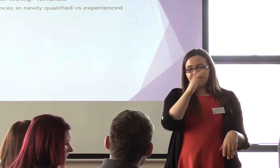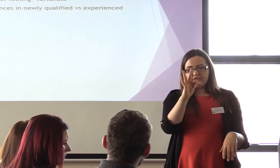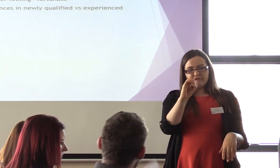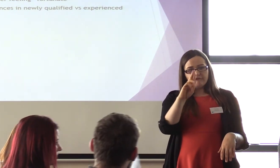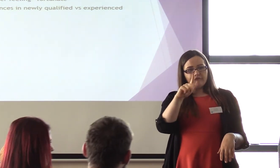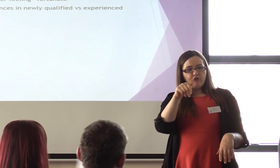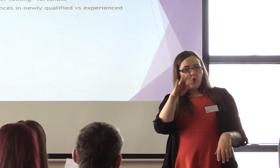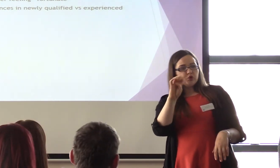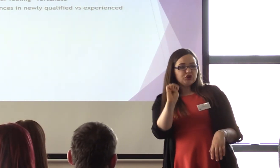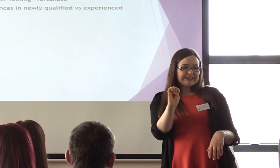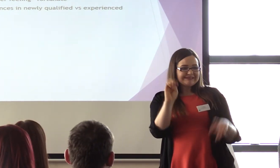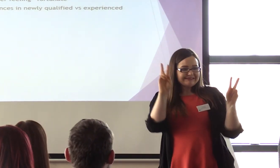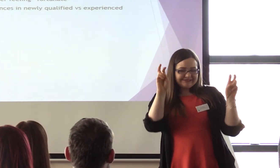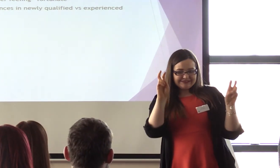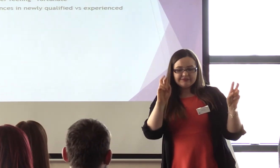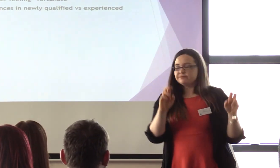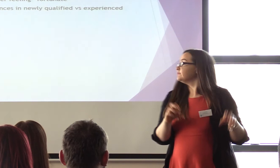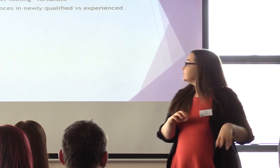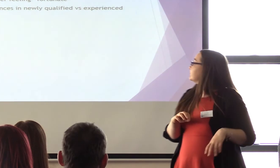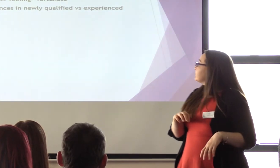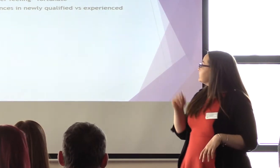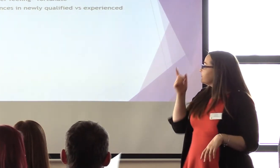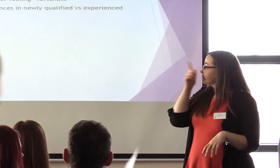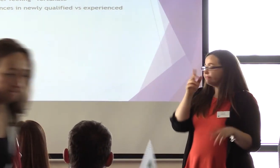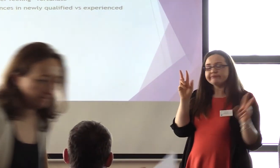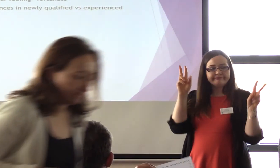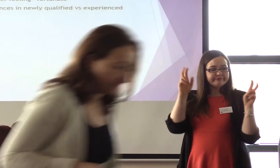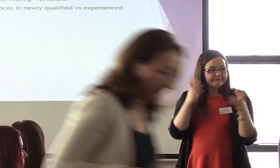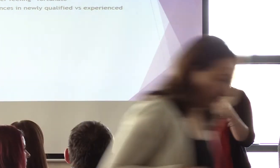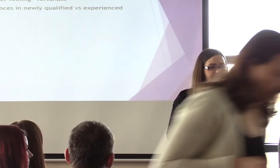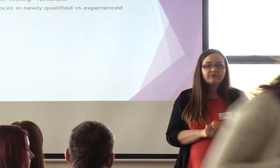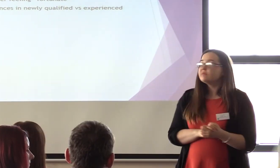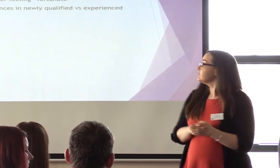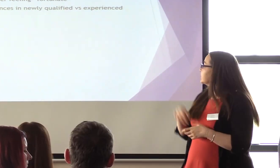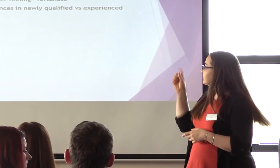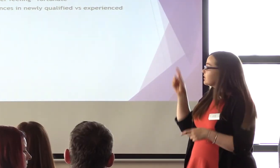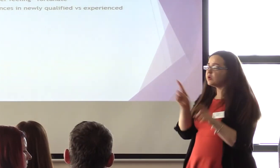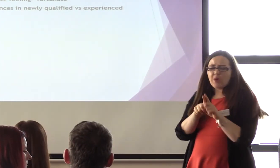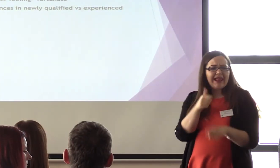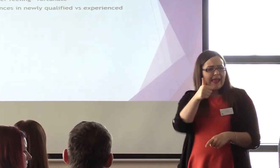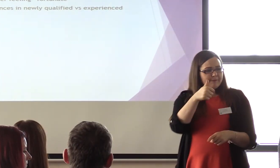experience using an interpreter. A lot of the responses, students felt that they were fortunate.